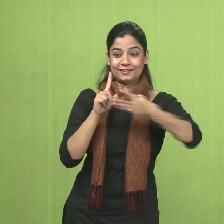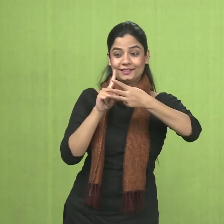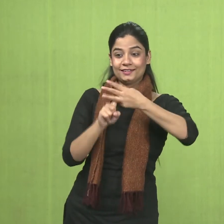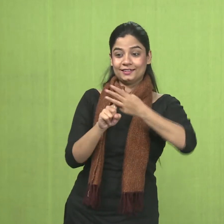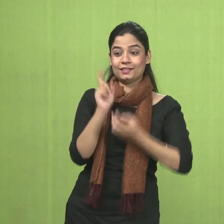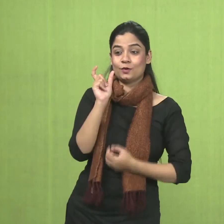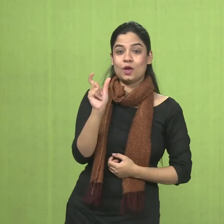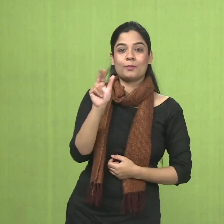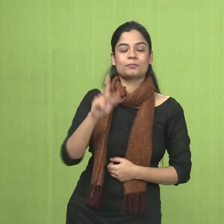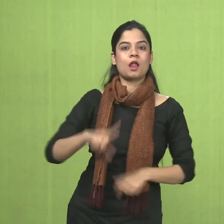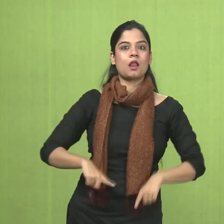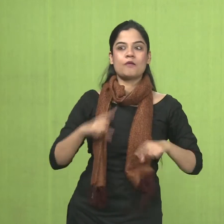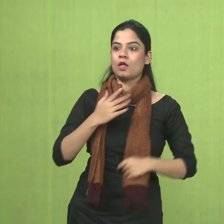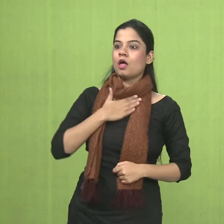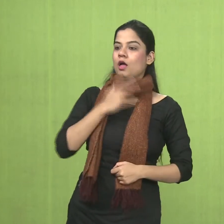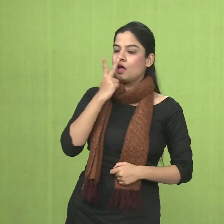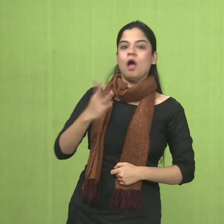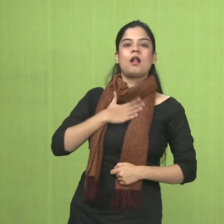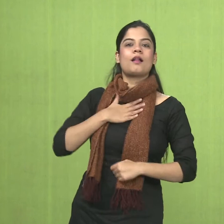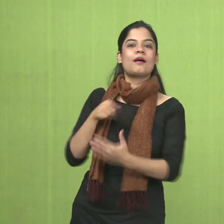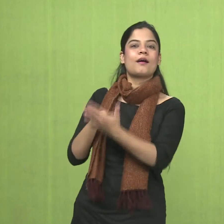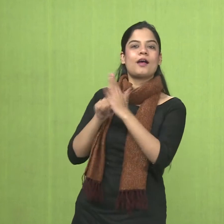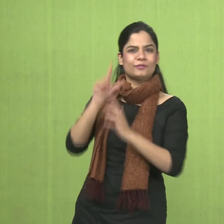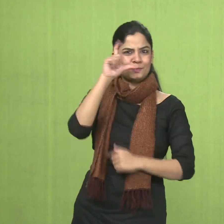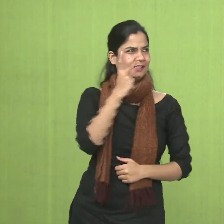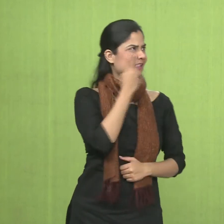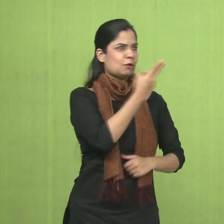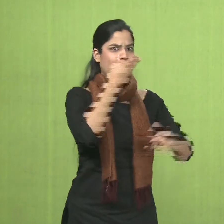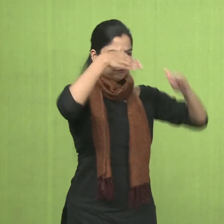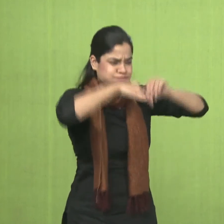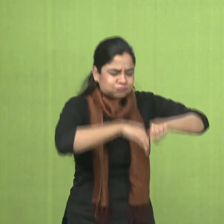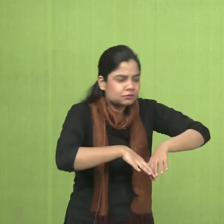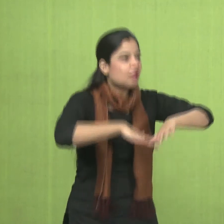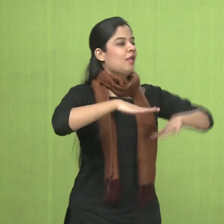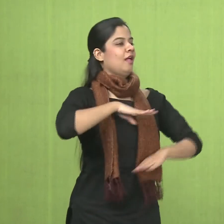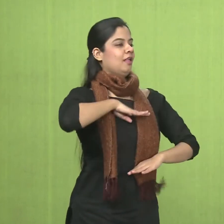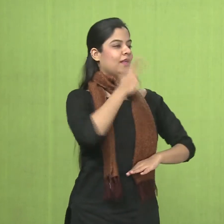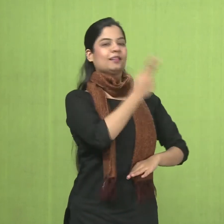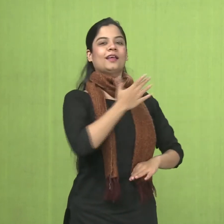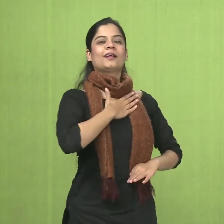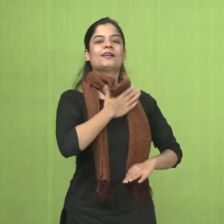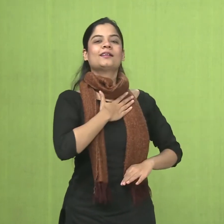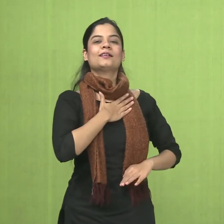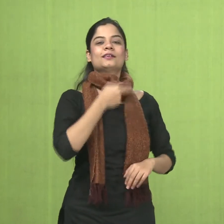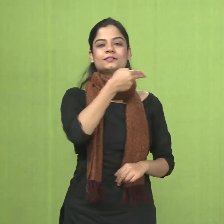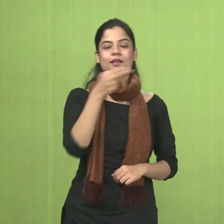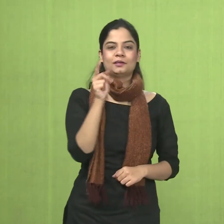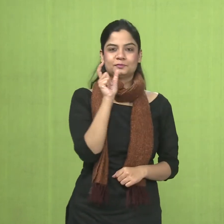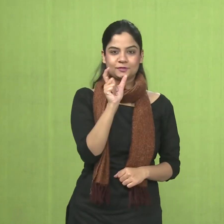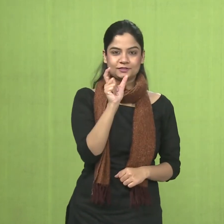Survive. It means to live. Something that's alive. As you can see in the picture, the man is surviving even